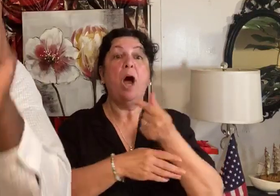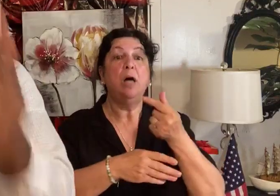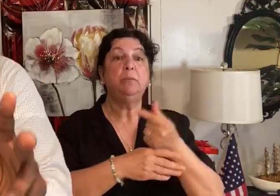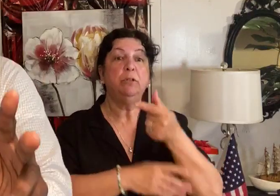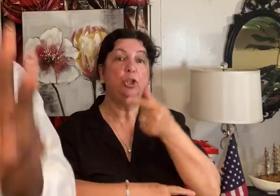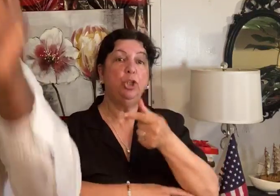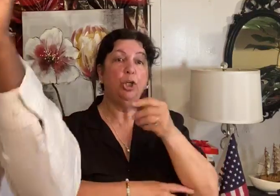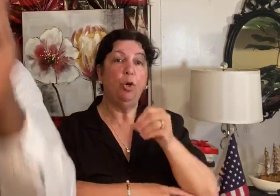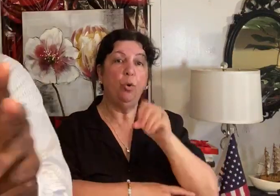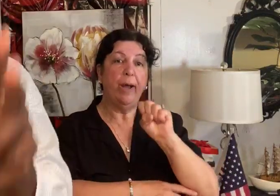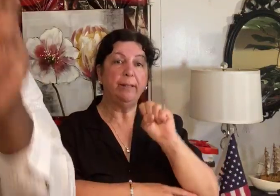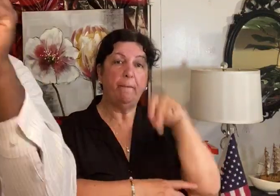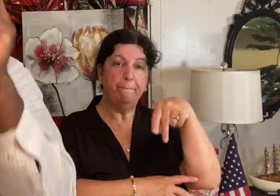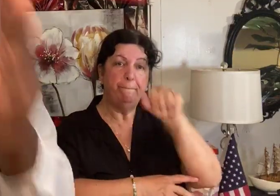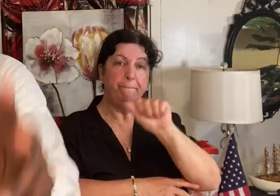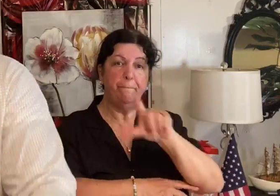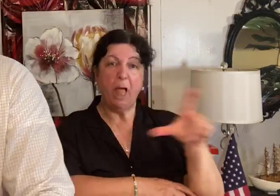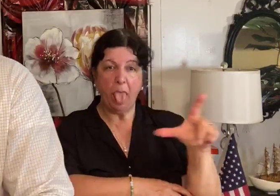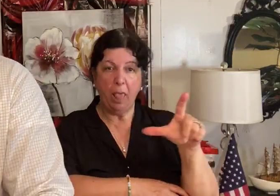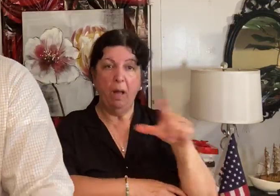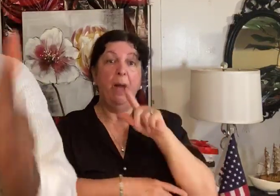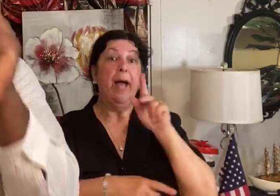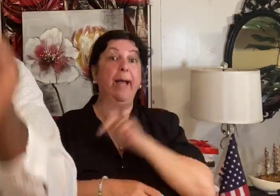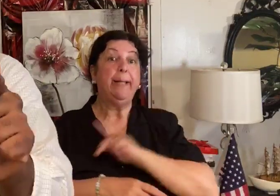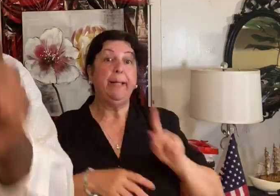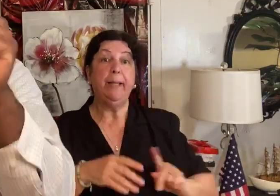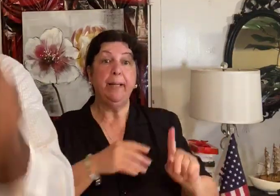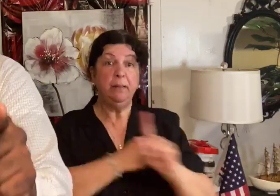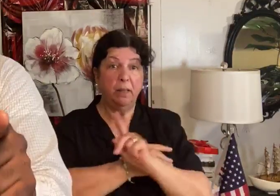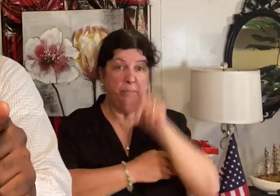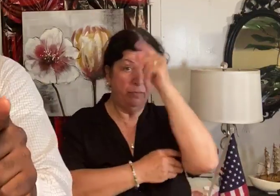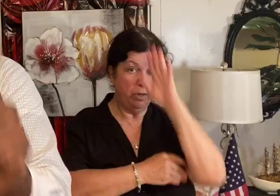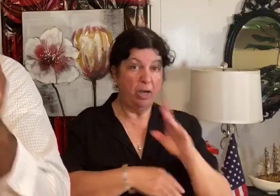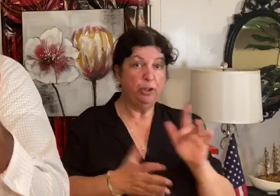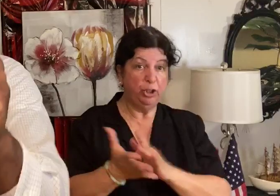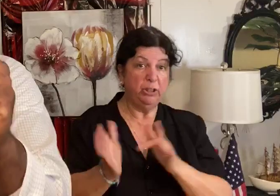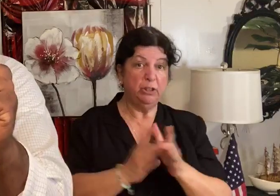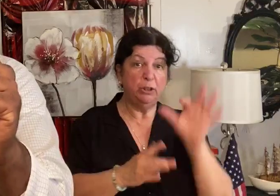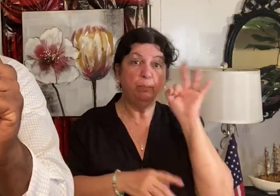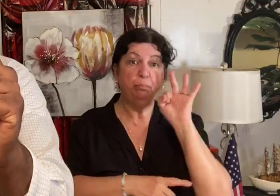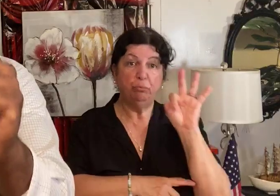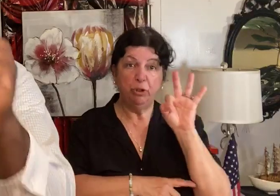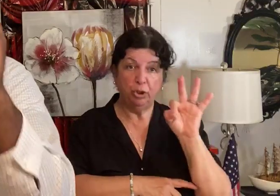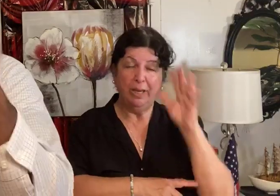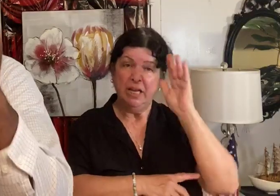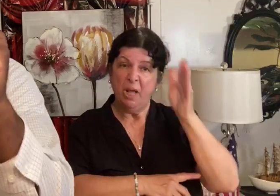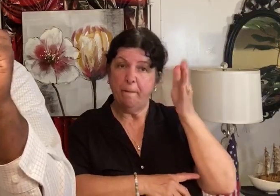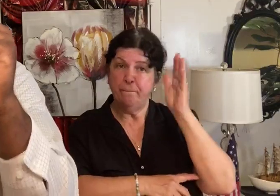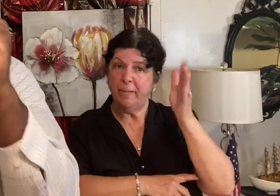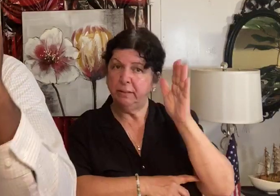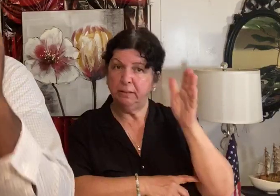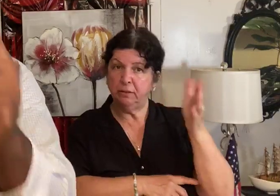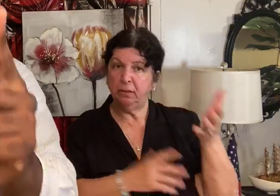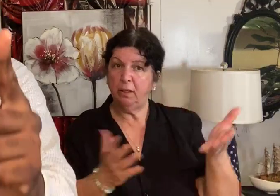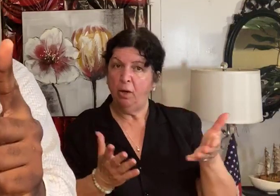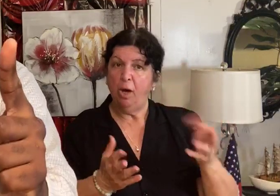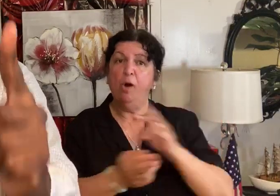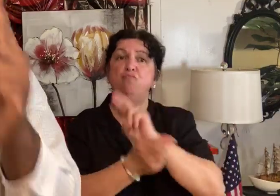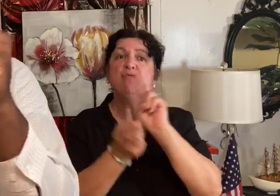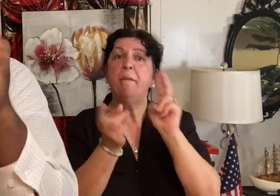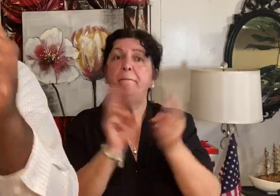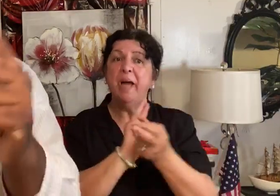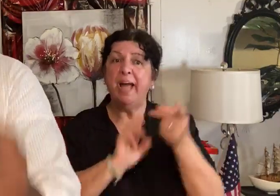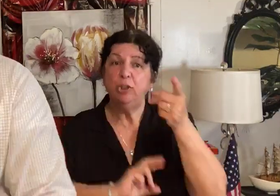it overshadows our message about the kingdom of God. Jesus preached this. This was his message. He said, repent